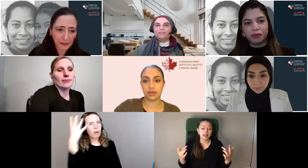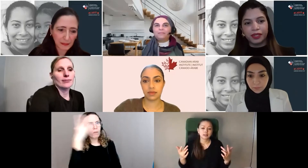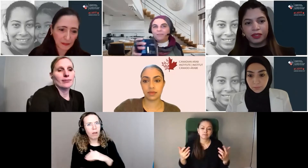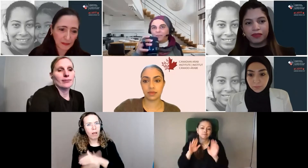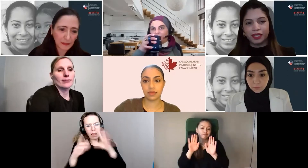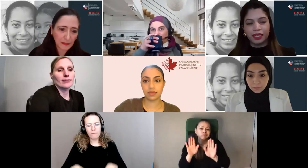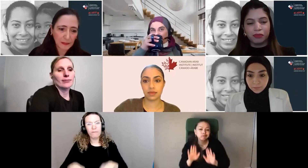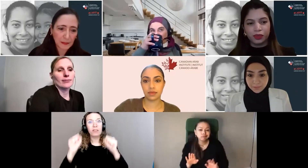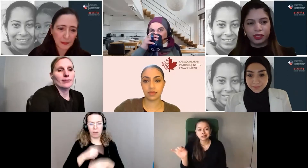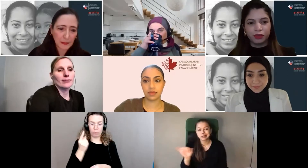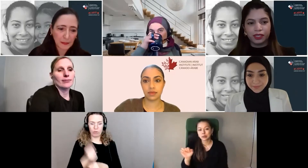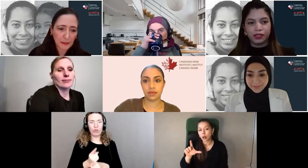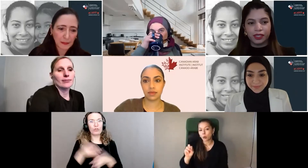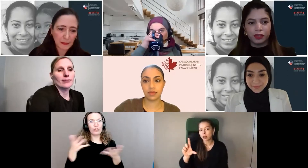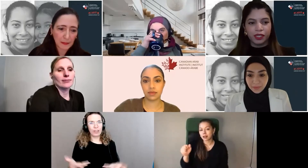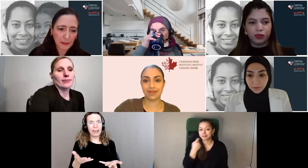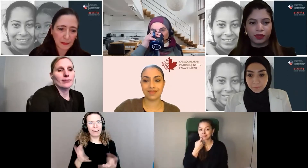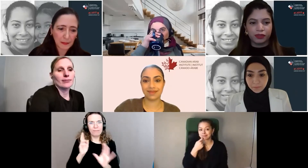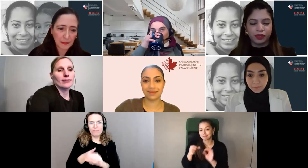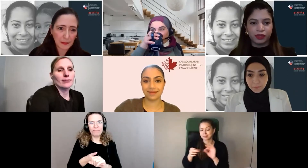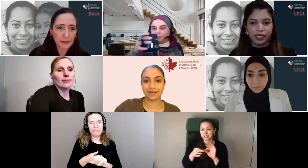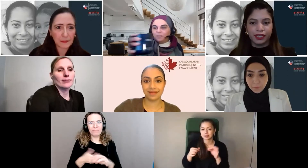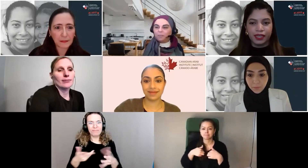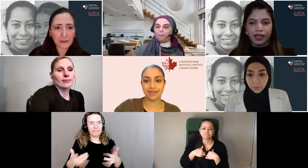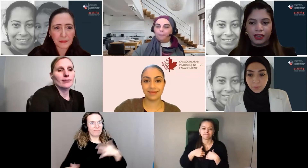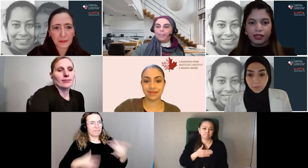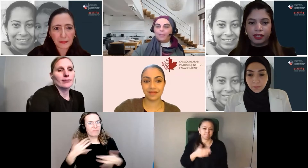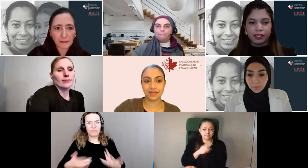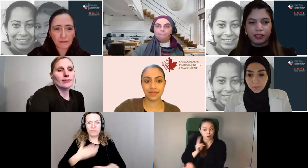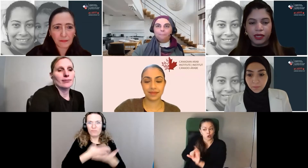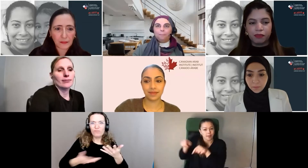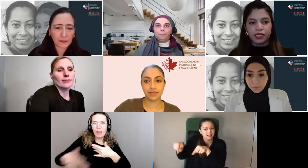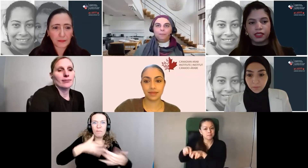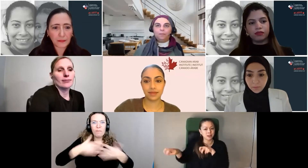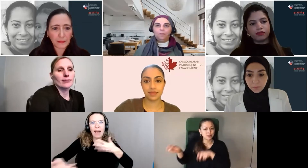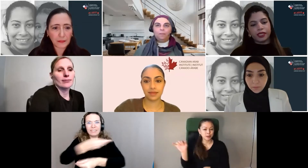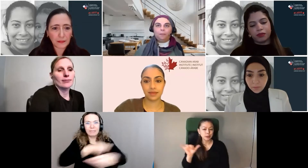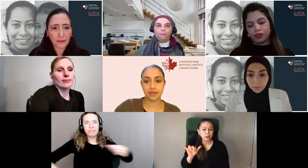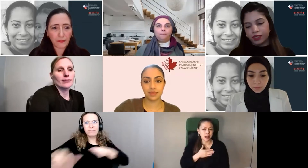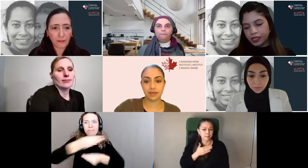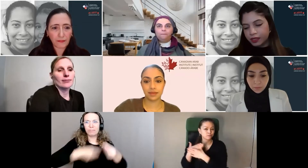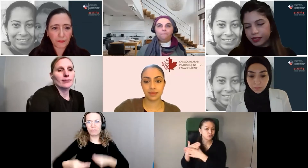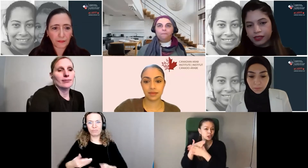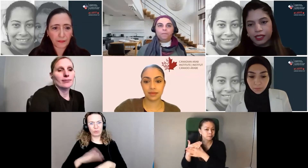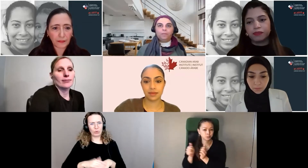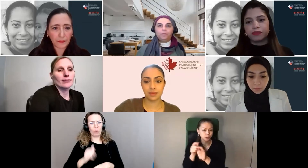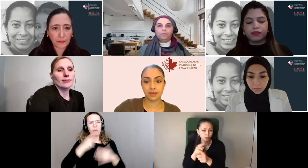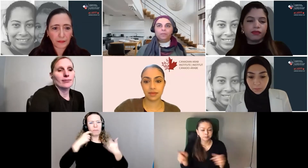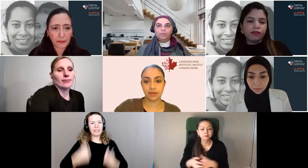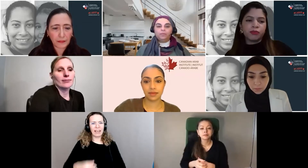to be a part of, and I'm thrilled to be sharing space with all of you today. A little about myself. My name is Ravina